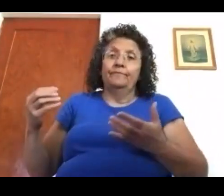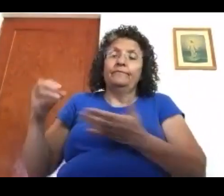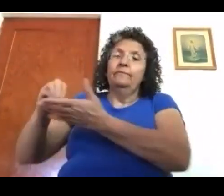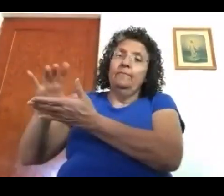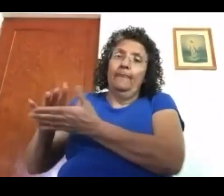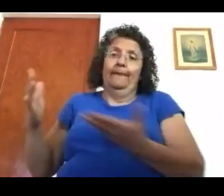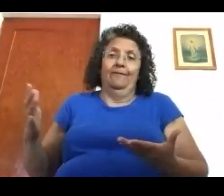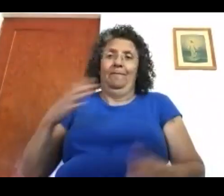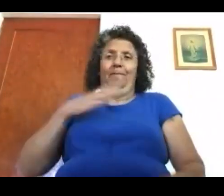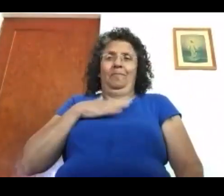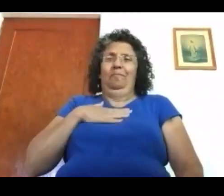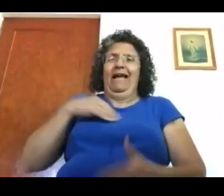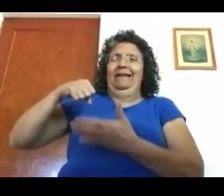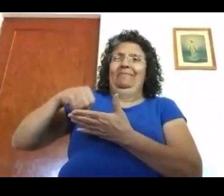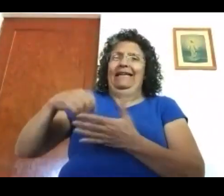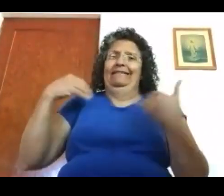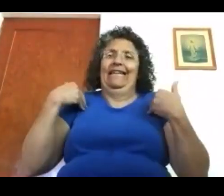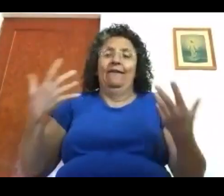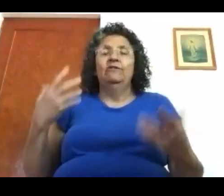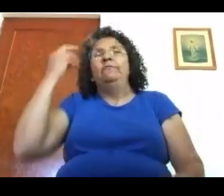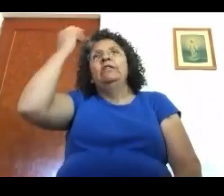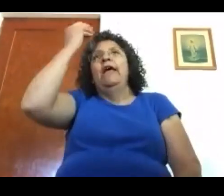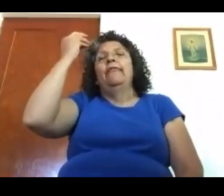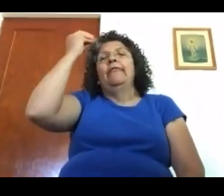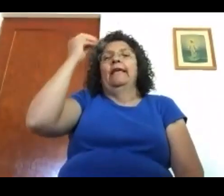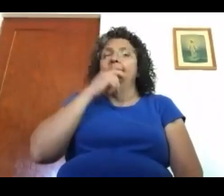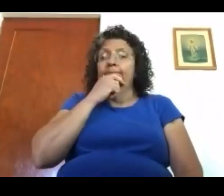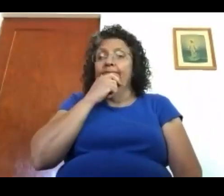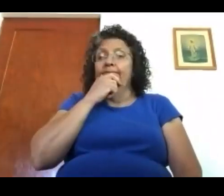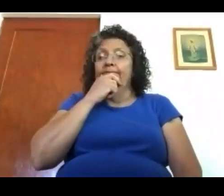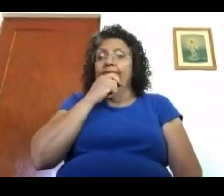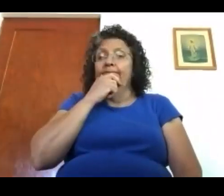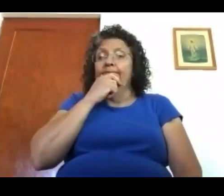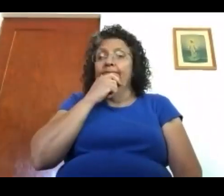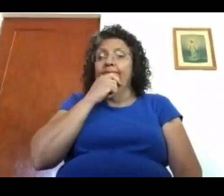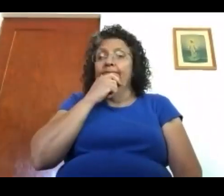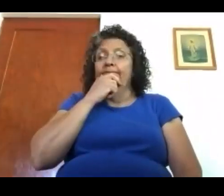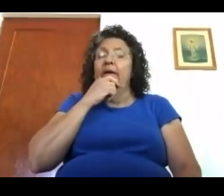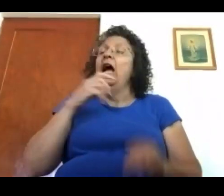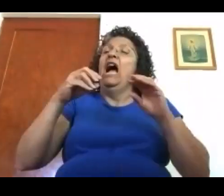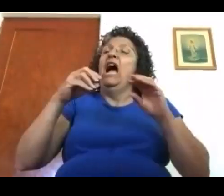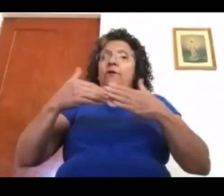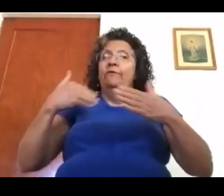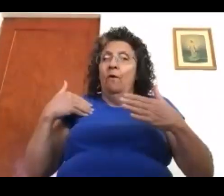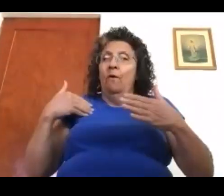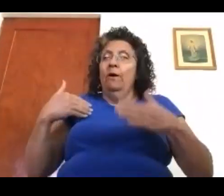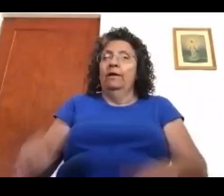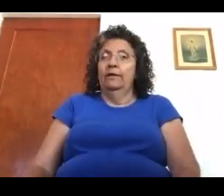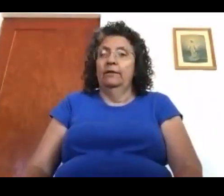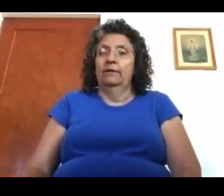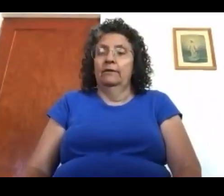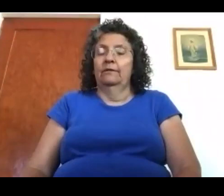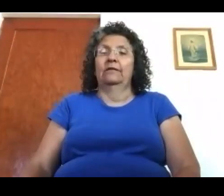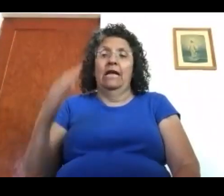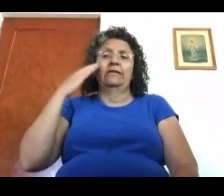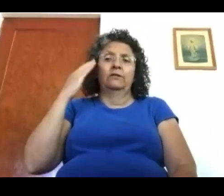that. So I'm going to use some thinking, and I've planted a lot of seeds before. I know it's pretty common for my students to plant seeds